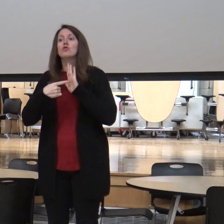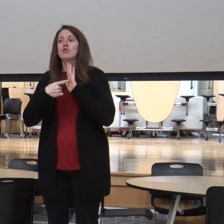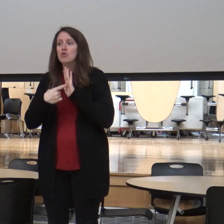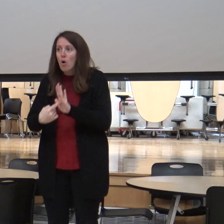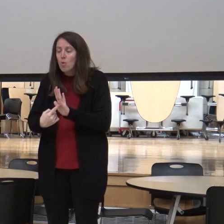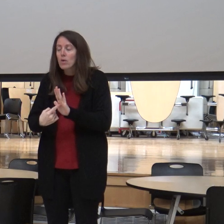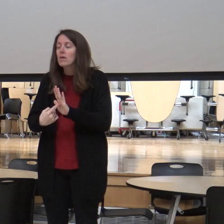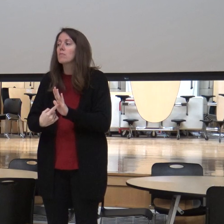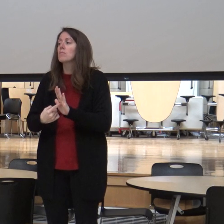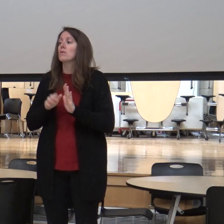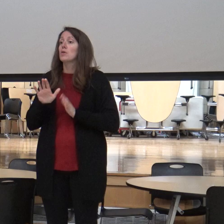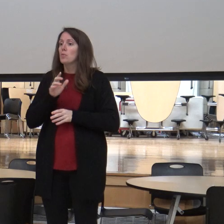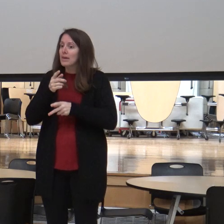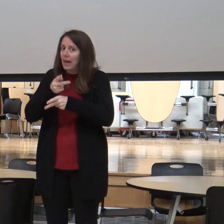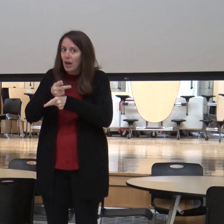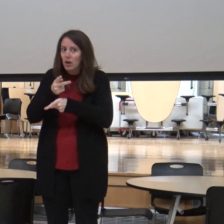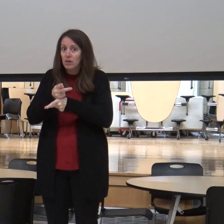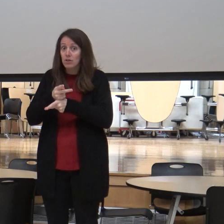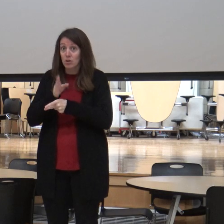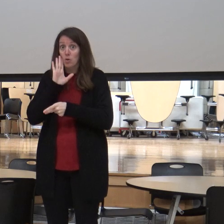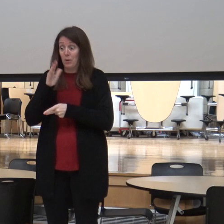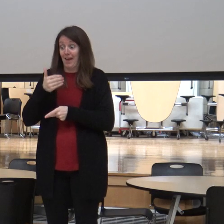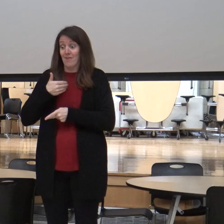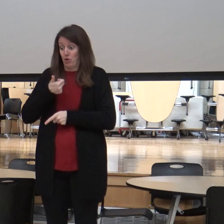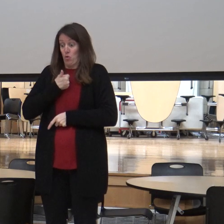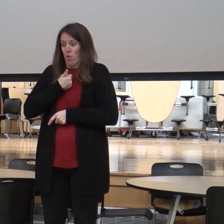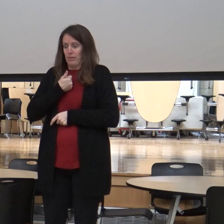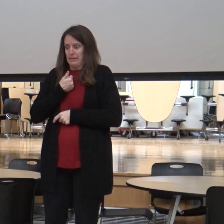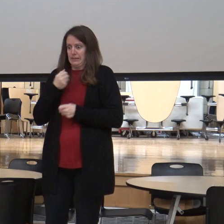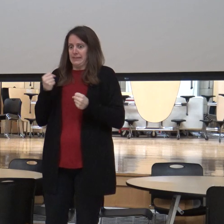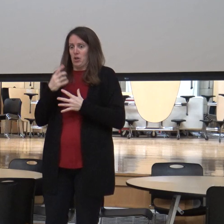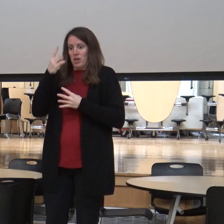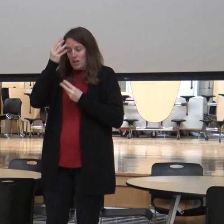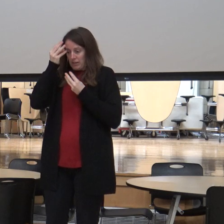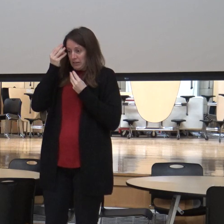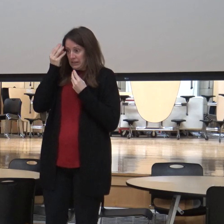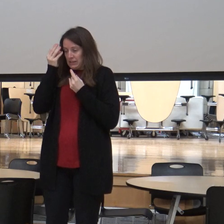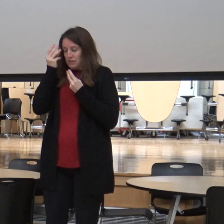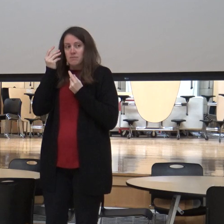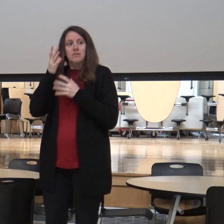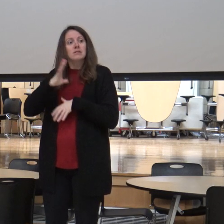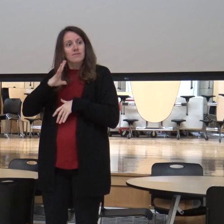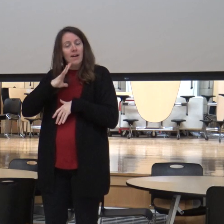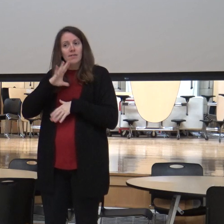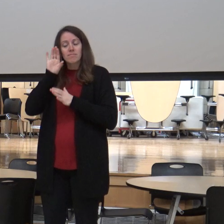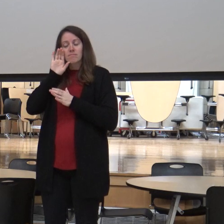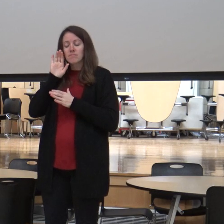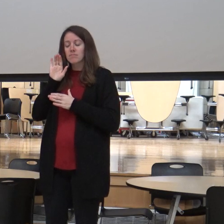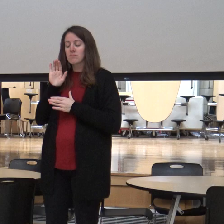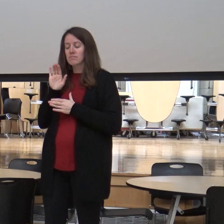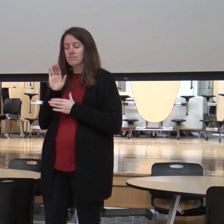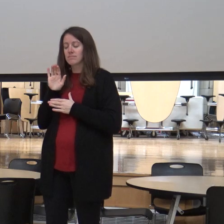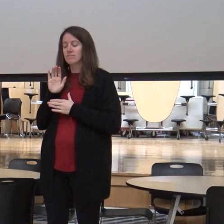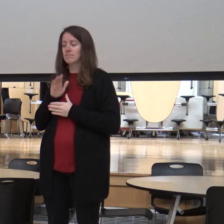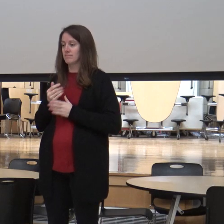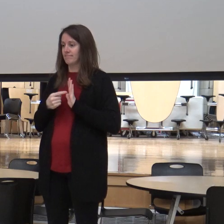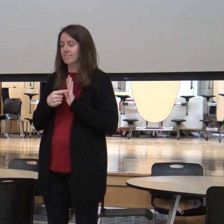care. You're going to have a lot of scary thoughts going through your head, and that's okay. We're going to talk about what you do.